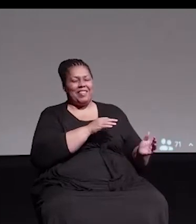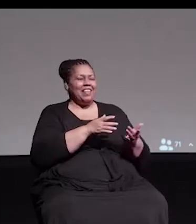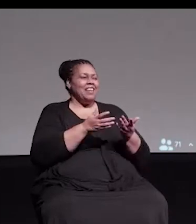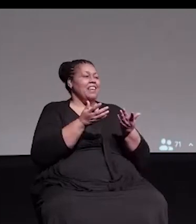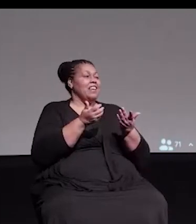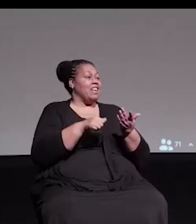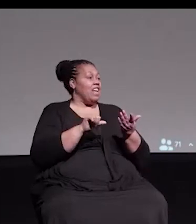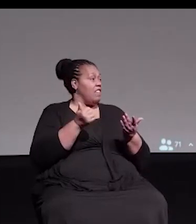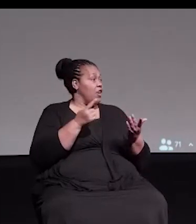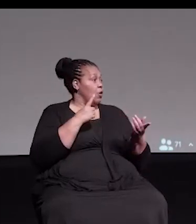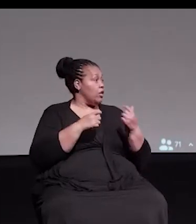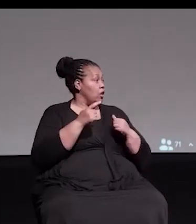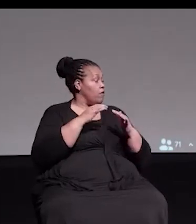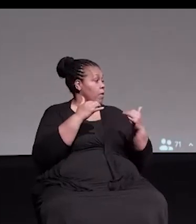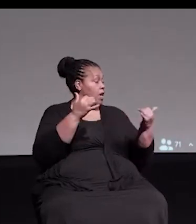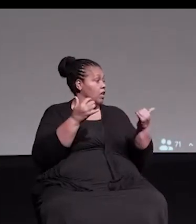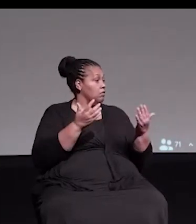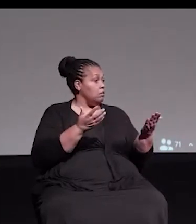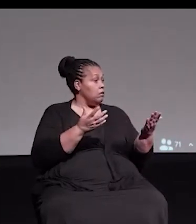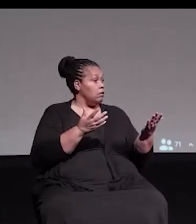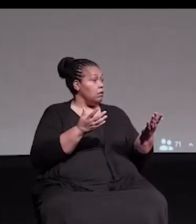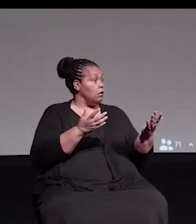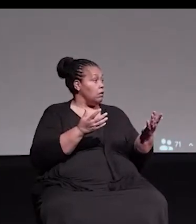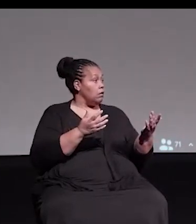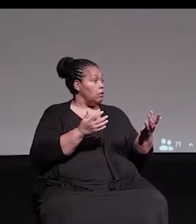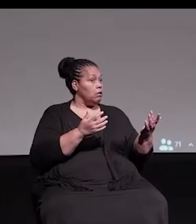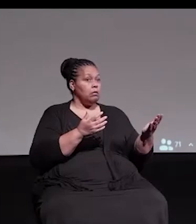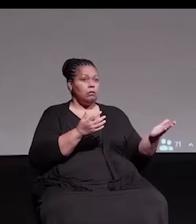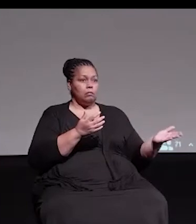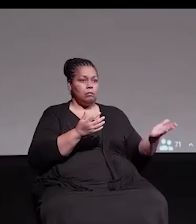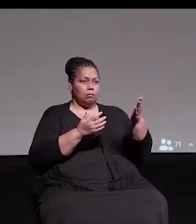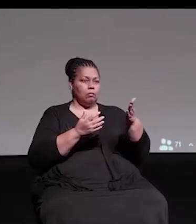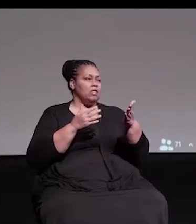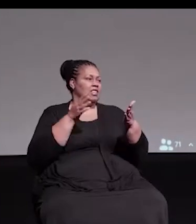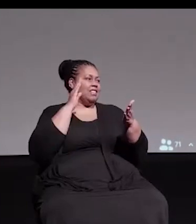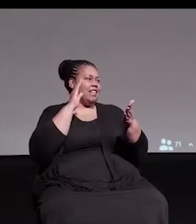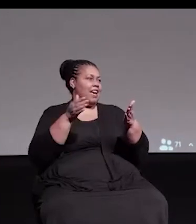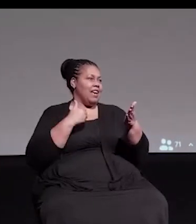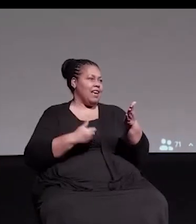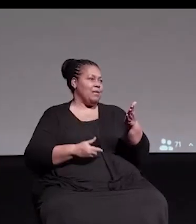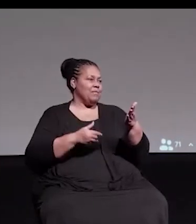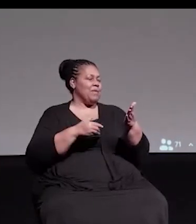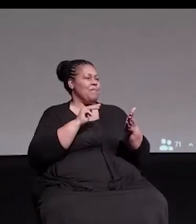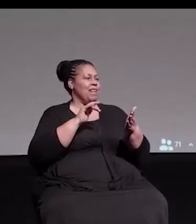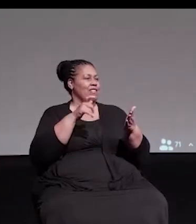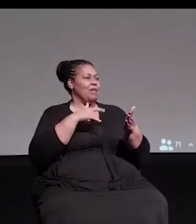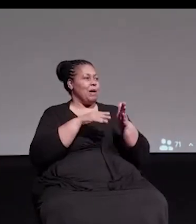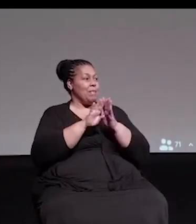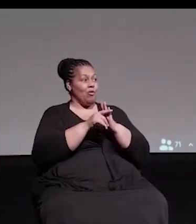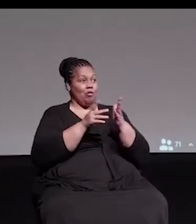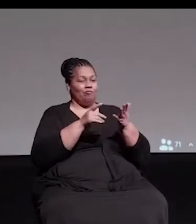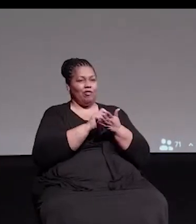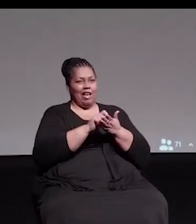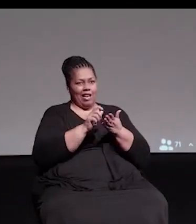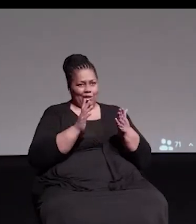Any other questions from the audience? I'll take. Yeah, hi, I'm Michael. My background is as a writer, and